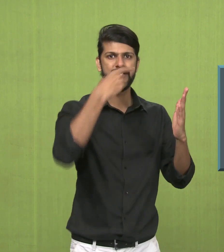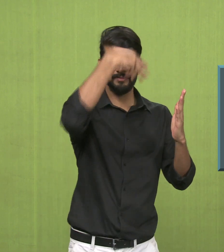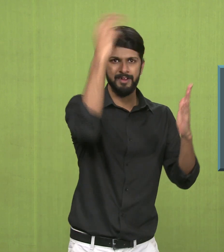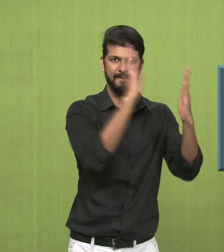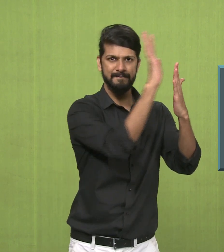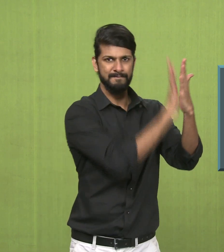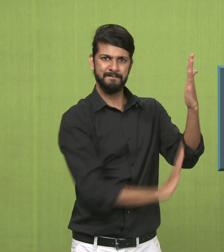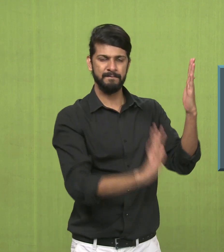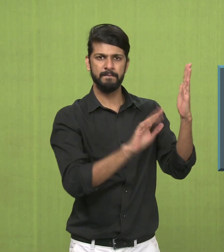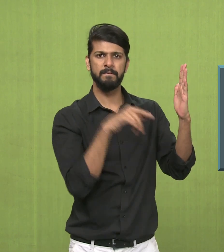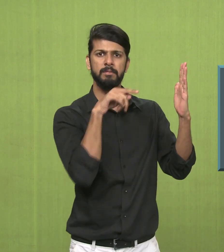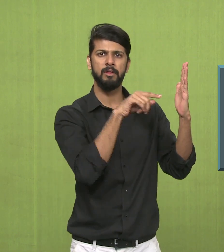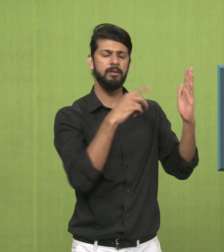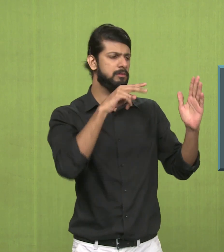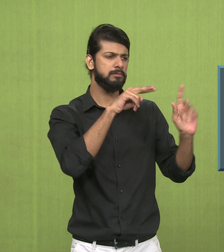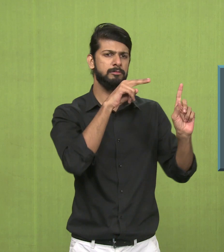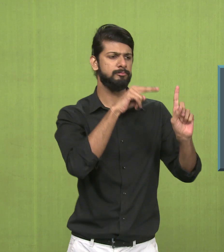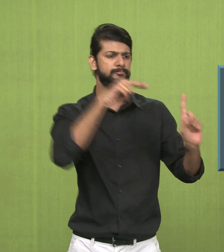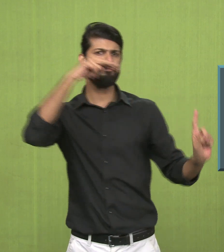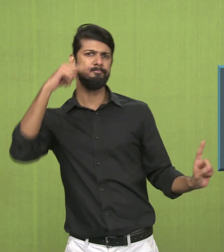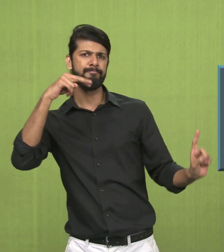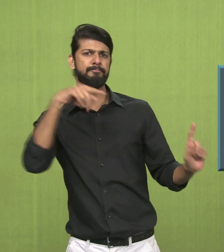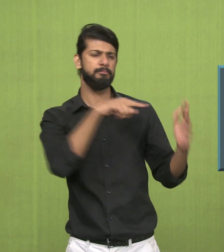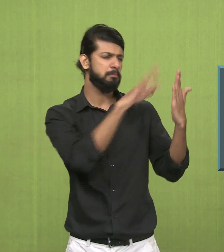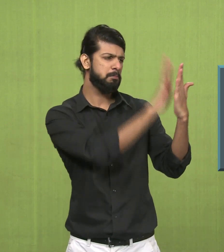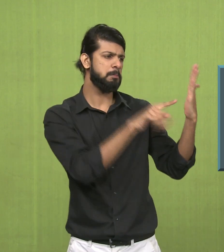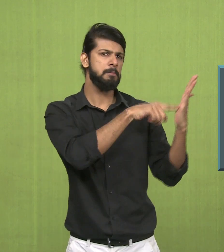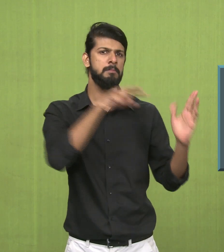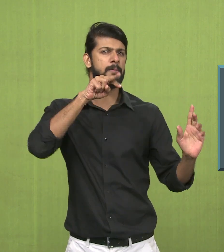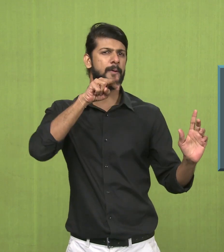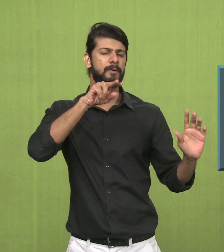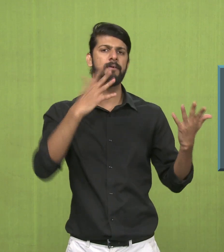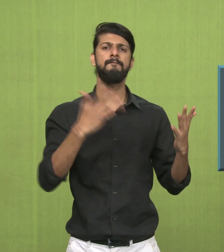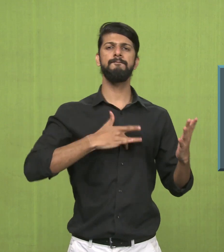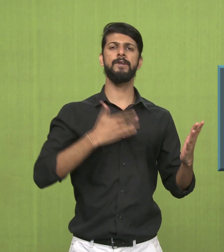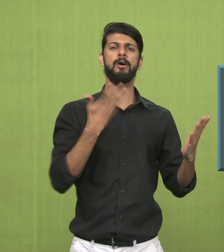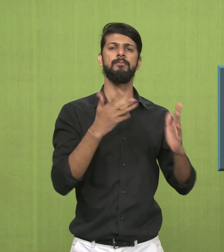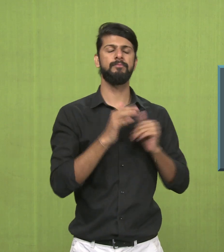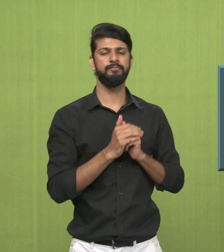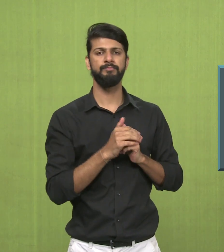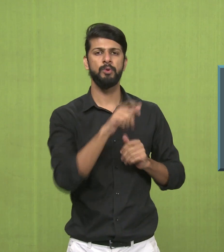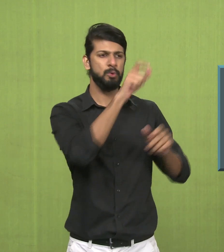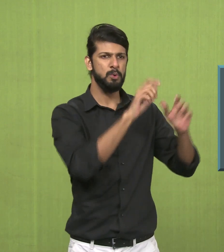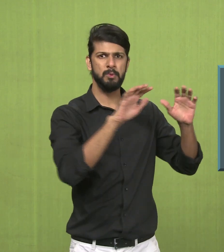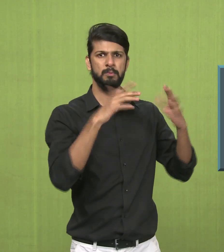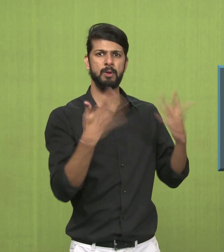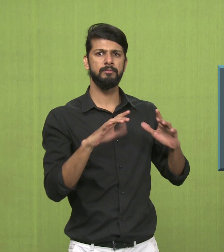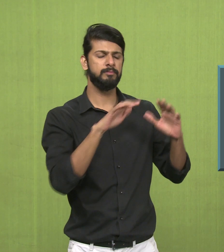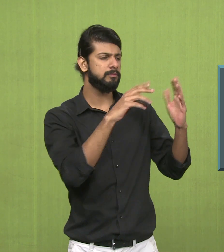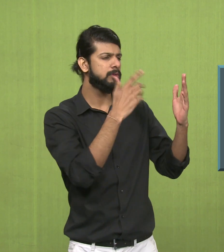This painting of Mother Teresa is an ideological attempt